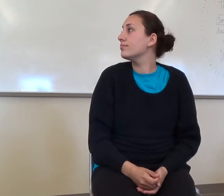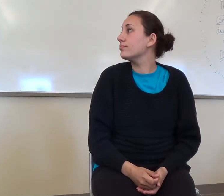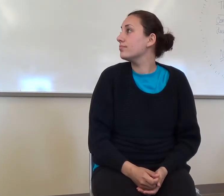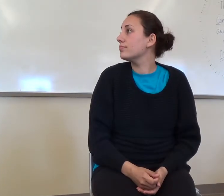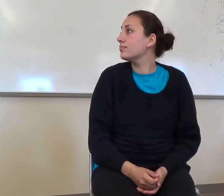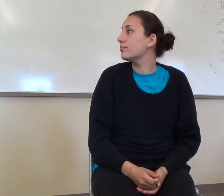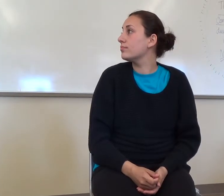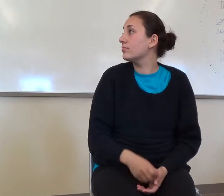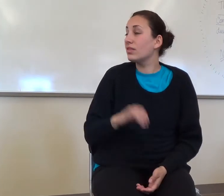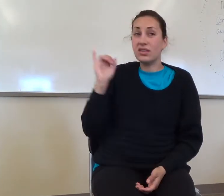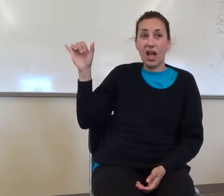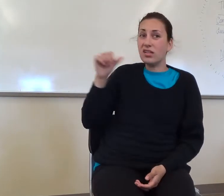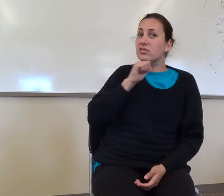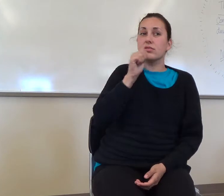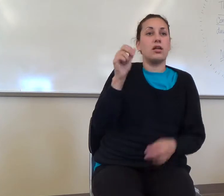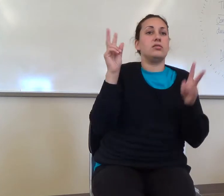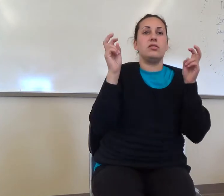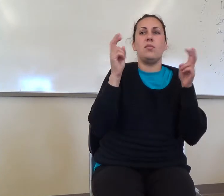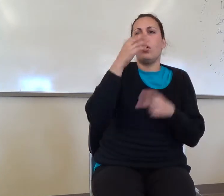No, why not? Why doesn't that work?